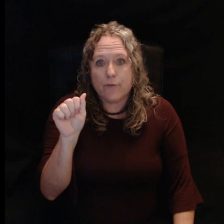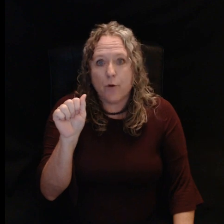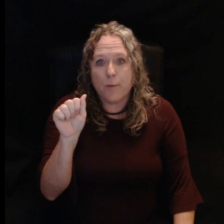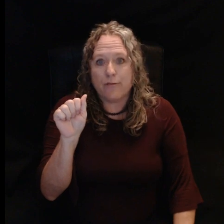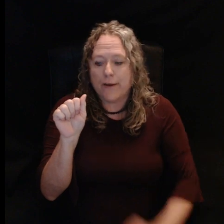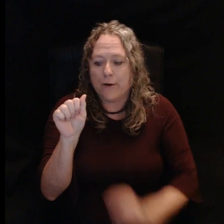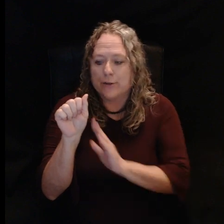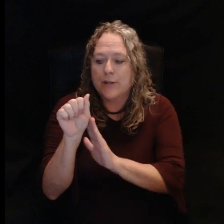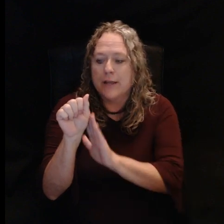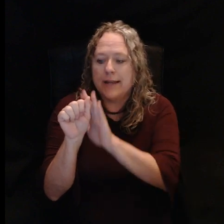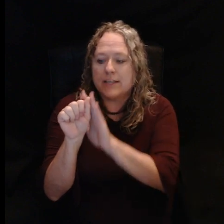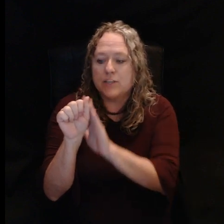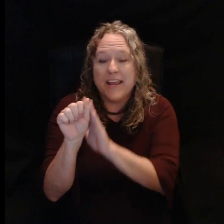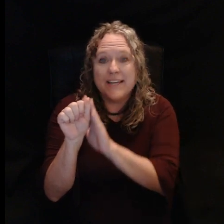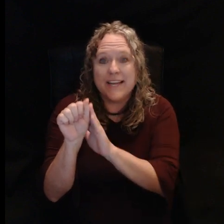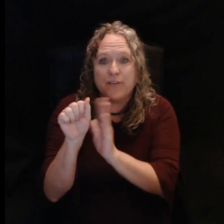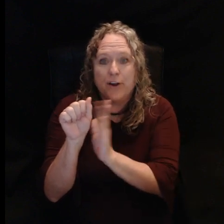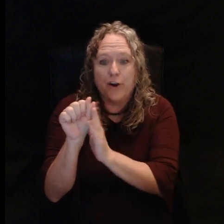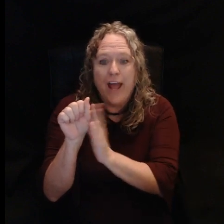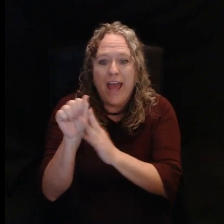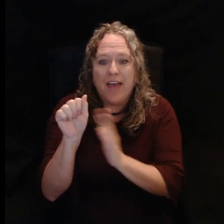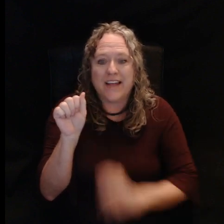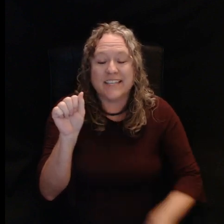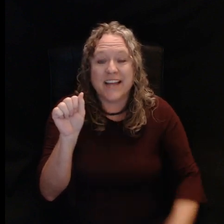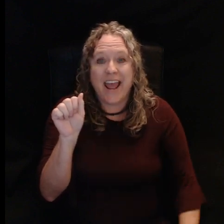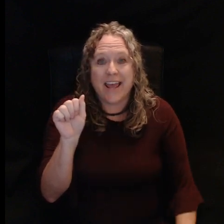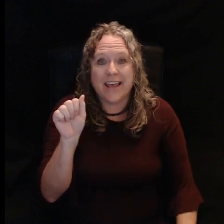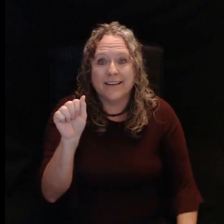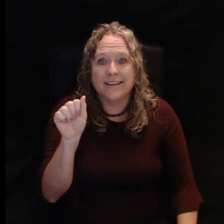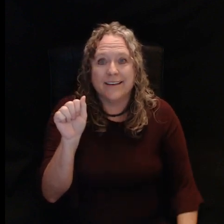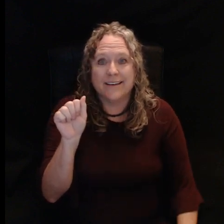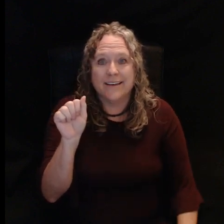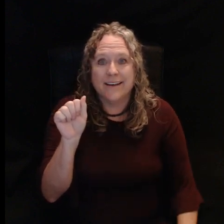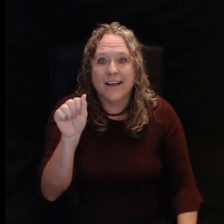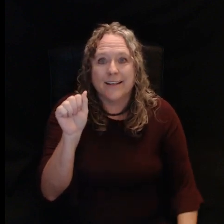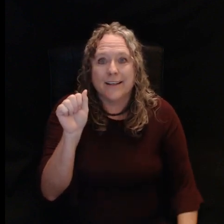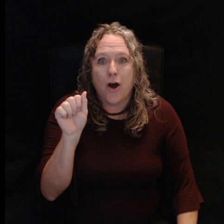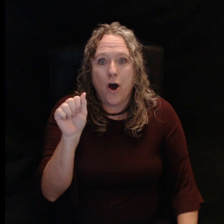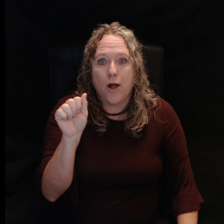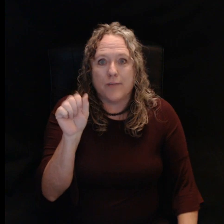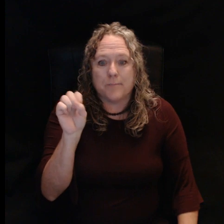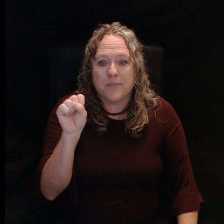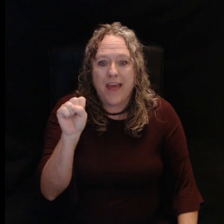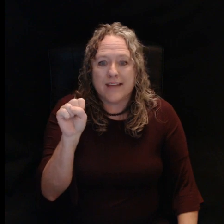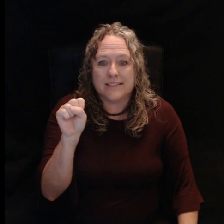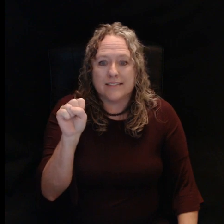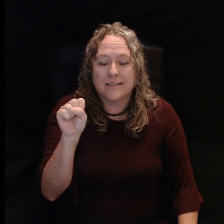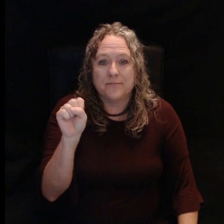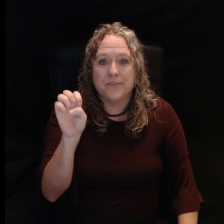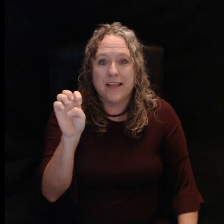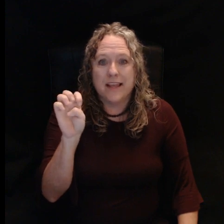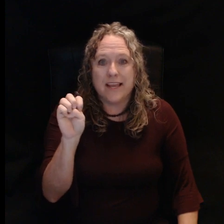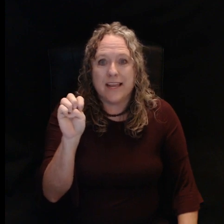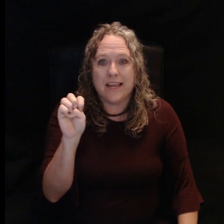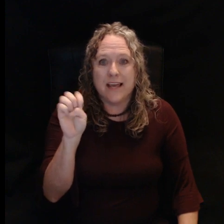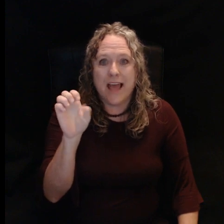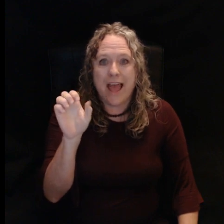my fingers next to my index finger, and that's an A. All of them. S, E,